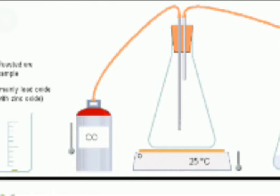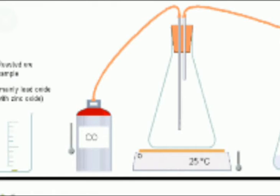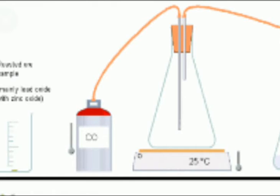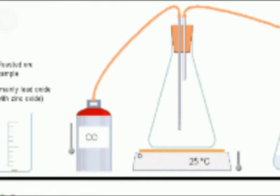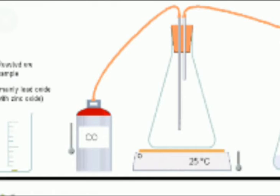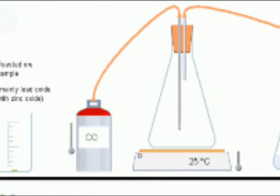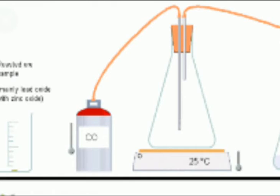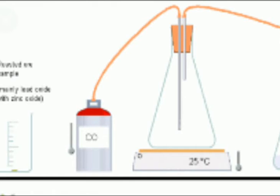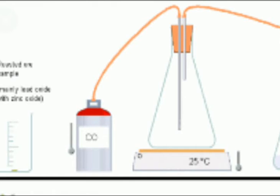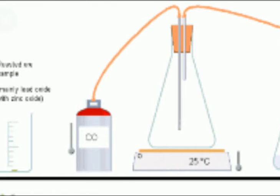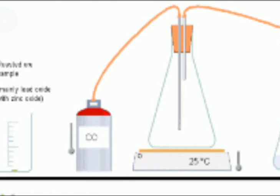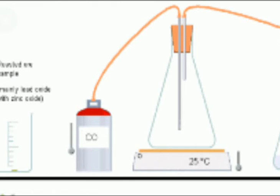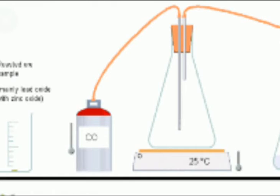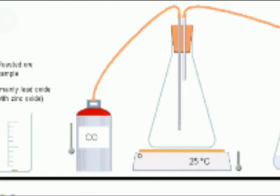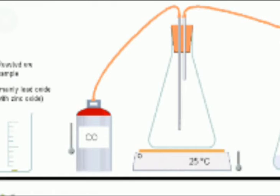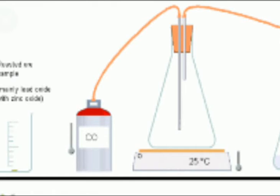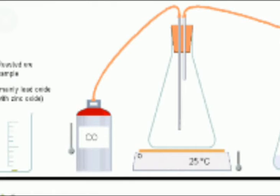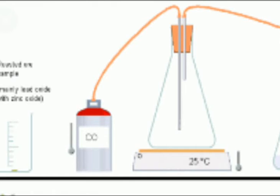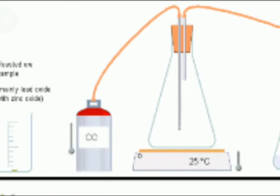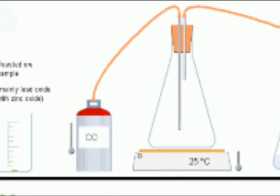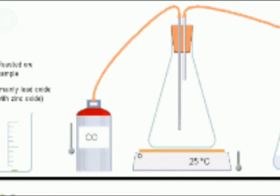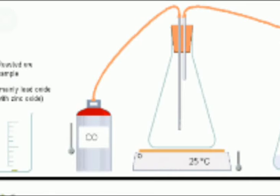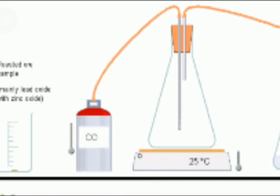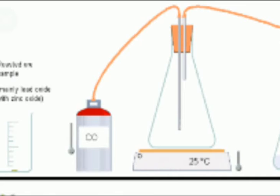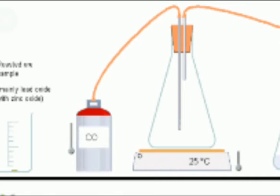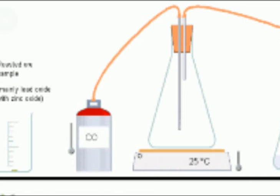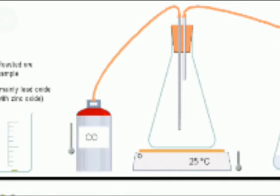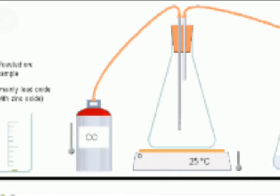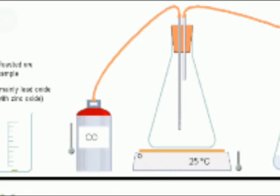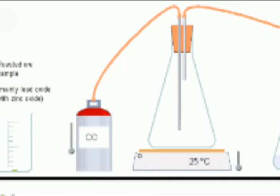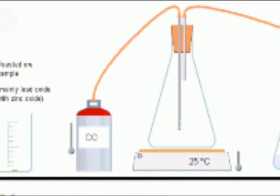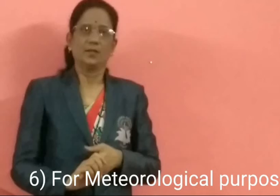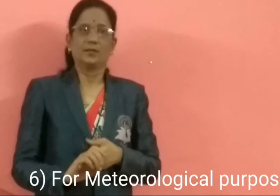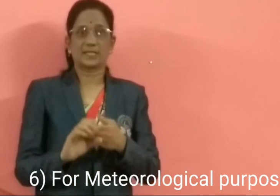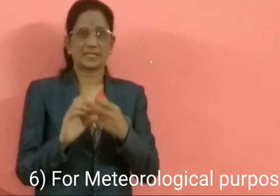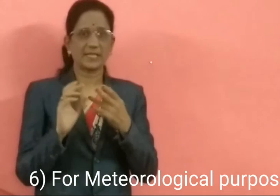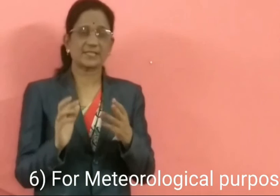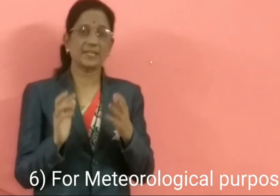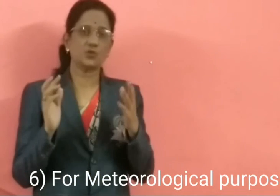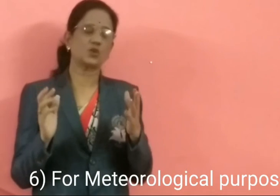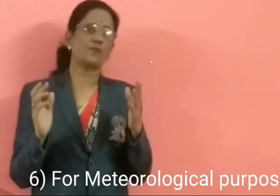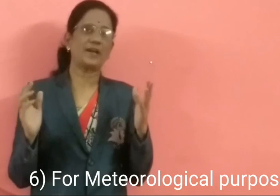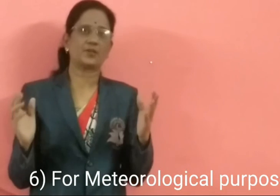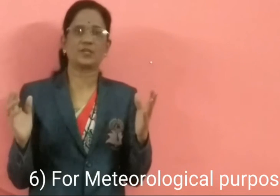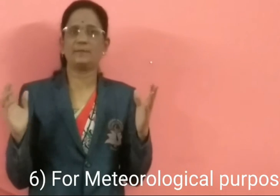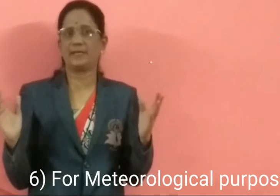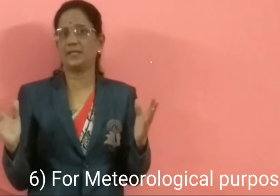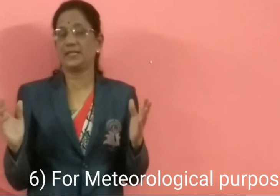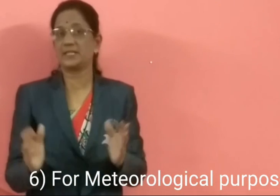copper, lead, tin, etc. from their respective oxides. The sixth use of hydrogen metal is in